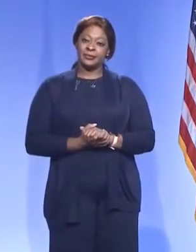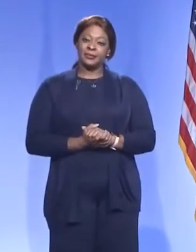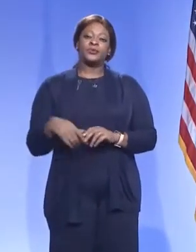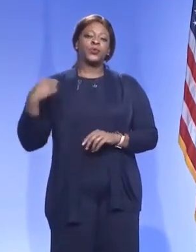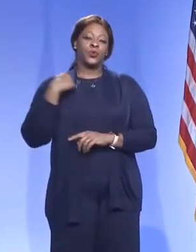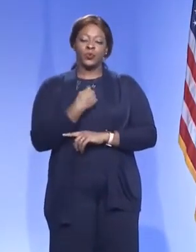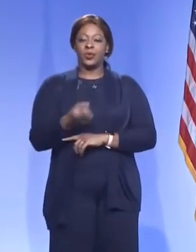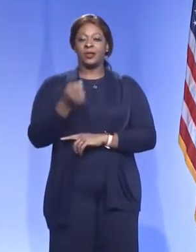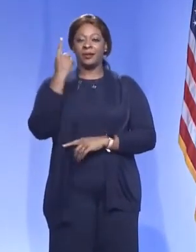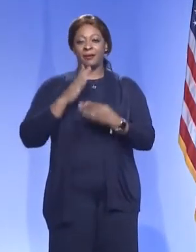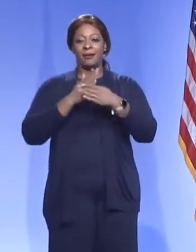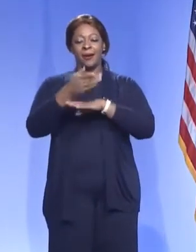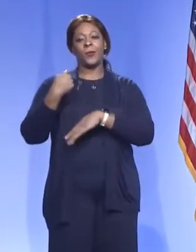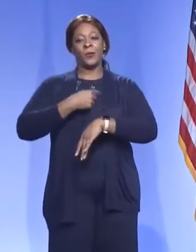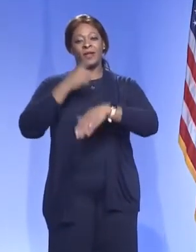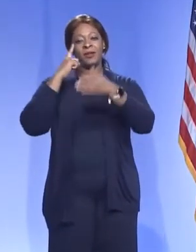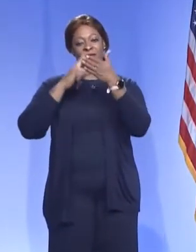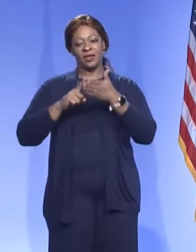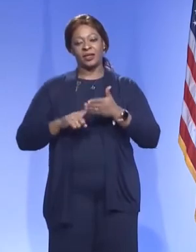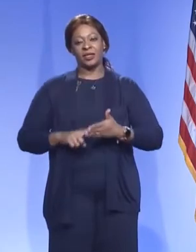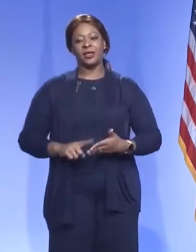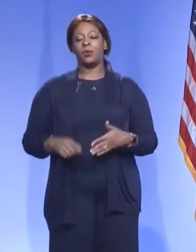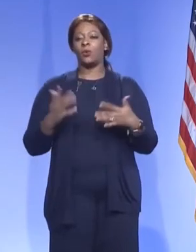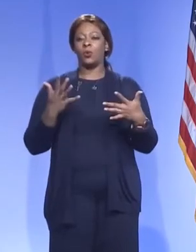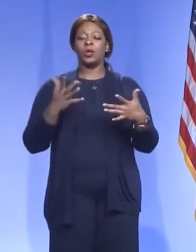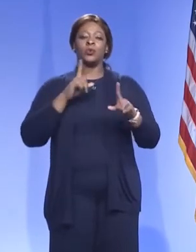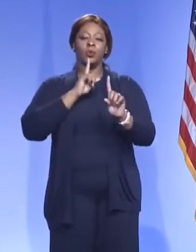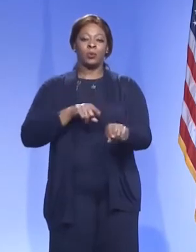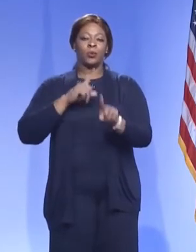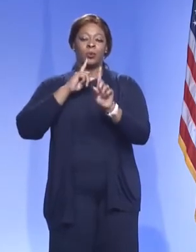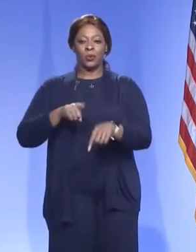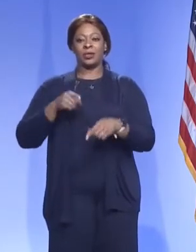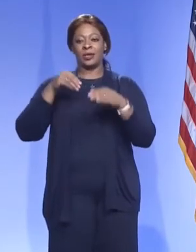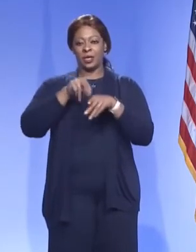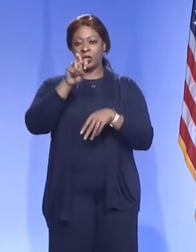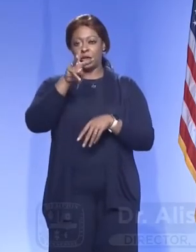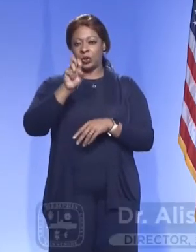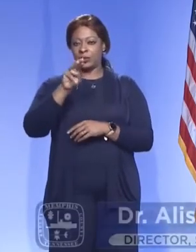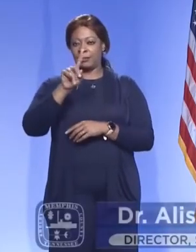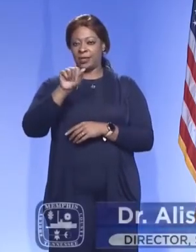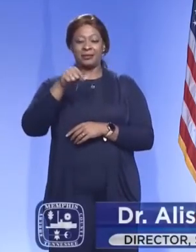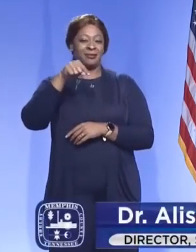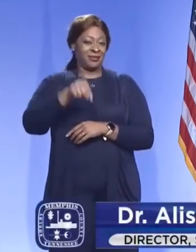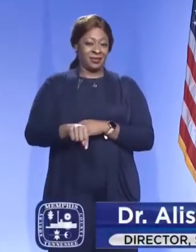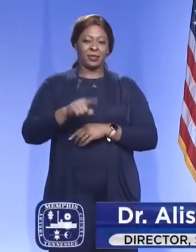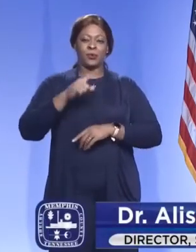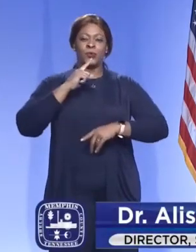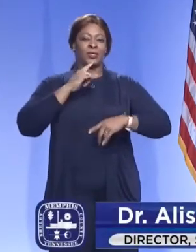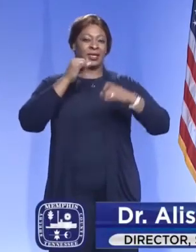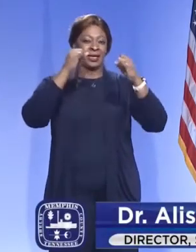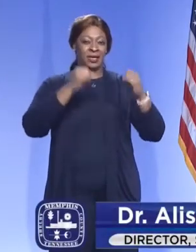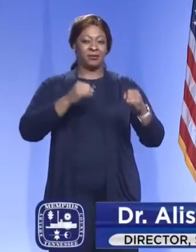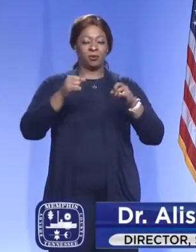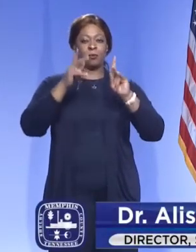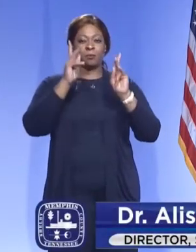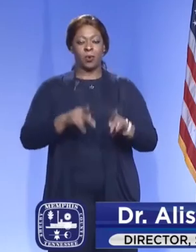doesn't happen to another family? Then I have a follow-up. I'm going to let the director of the health department, Dr. Haushalter, answer your question.